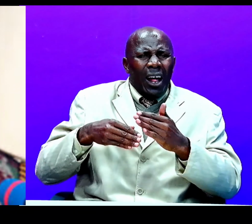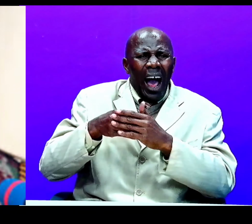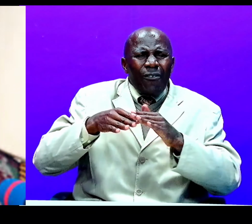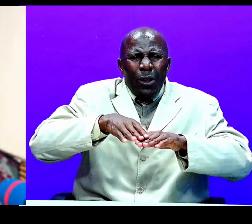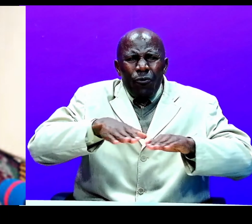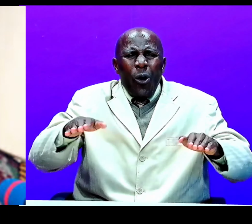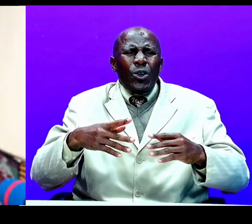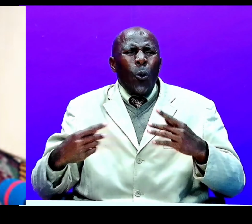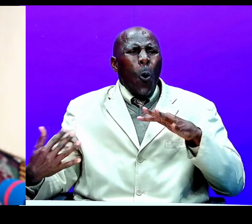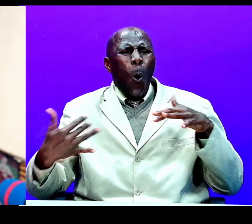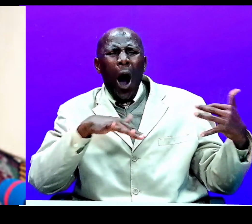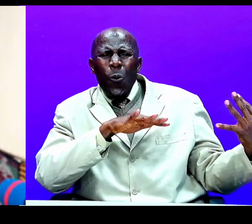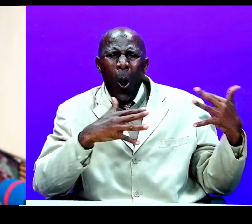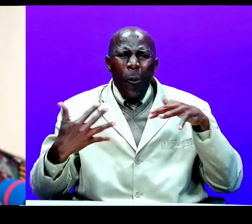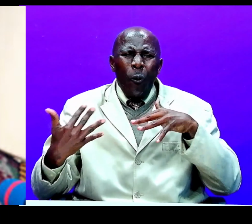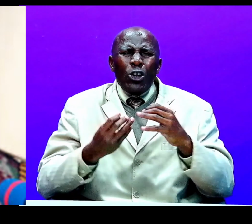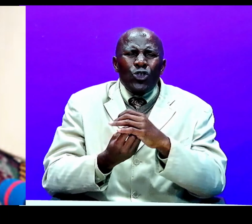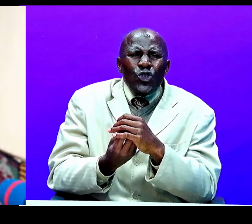year.